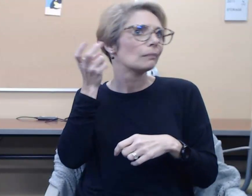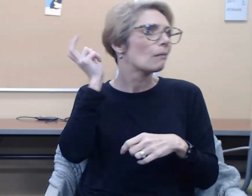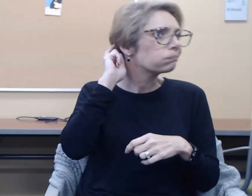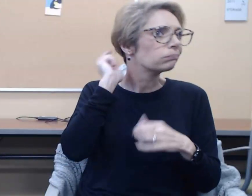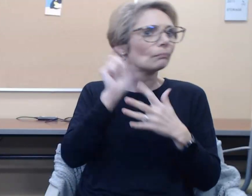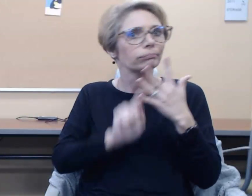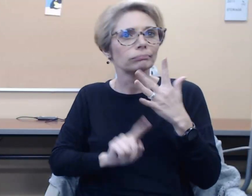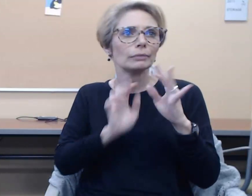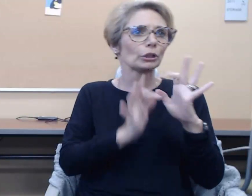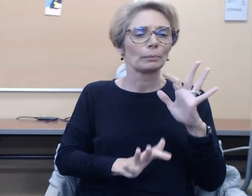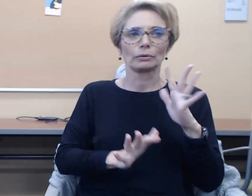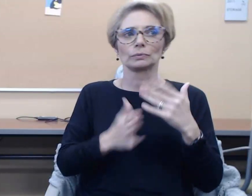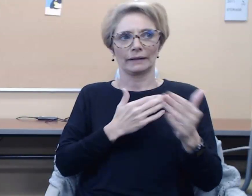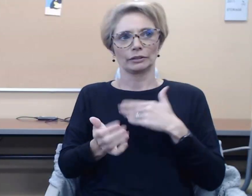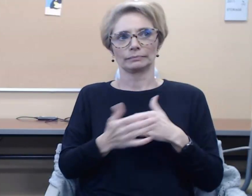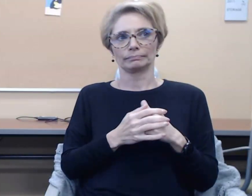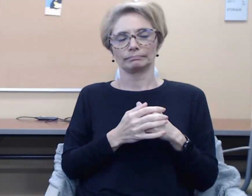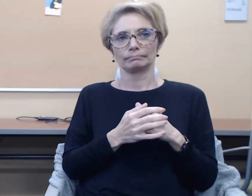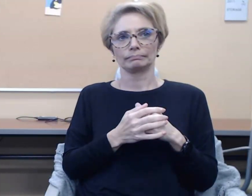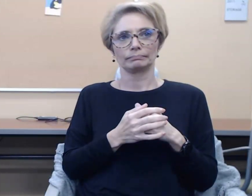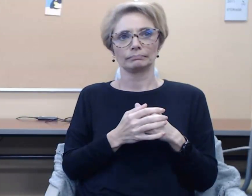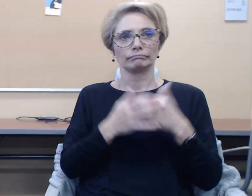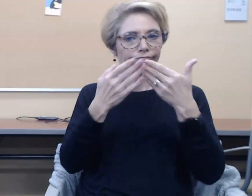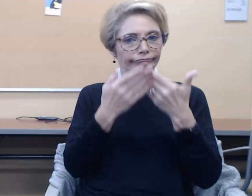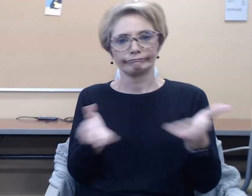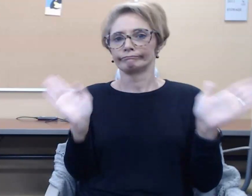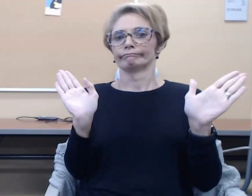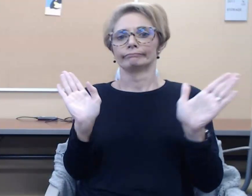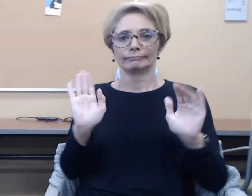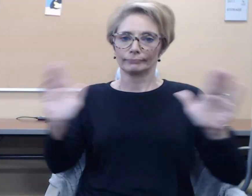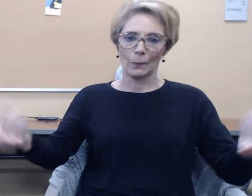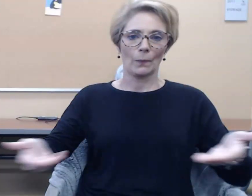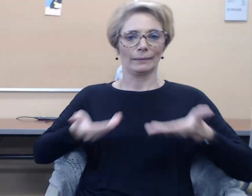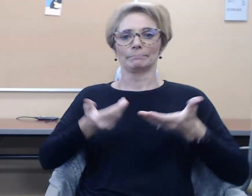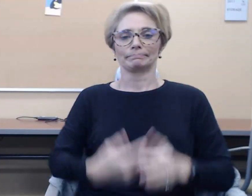interpreters. So really just open door, you're all welcome.